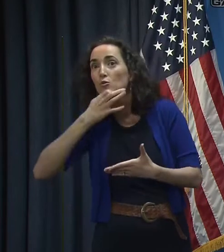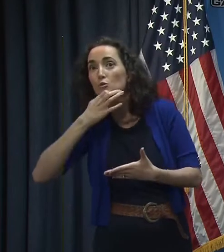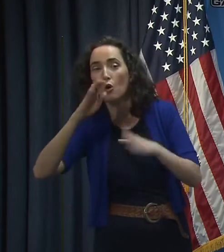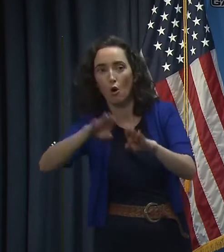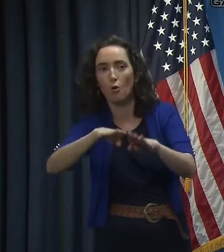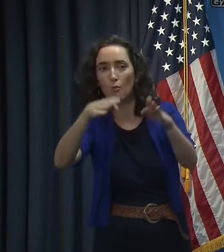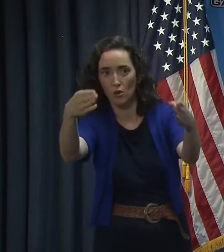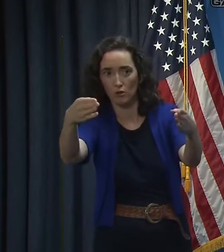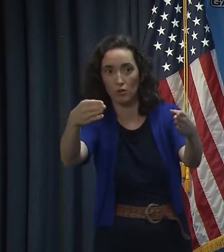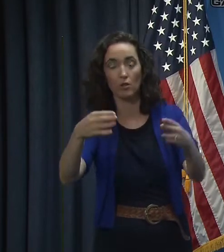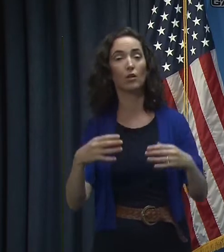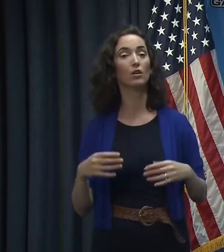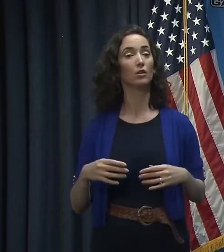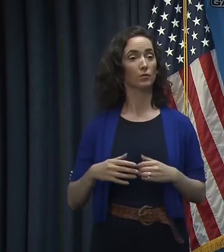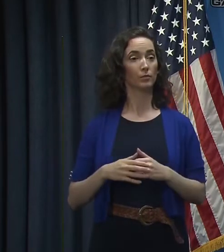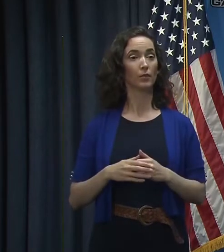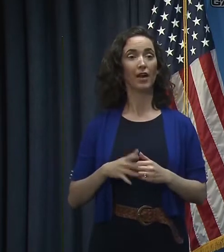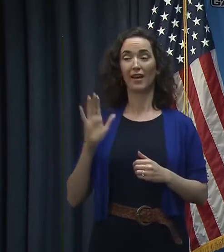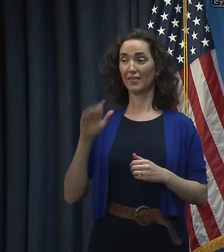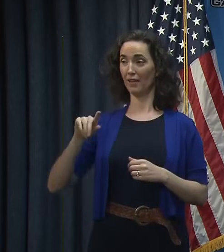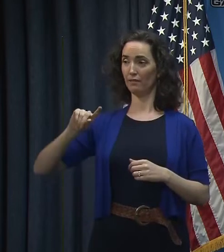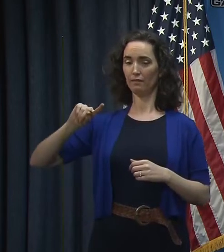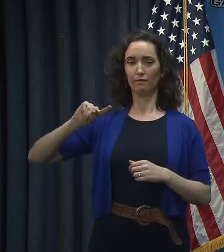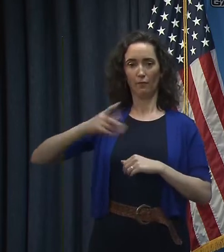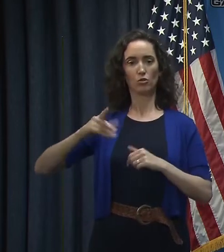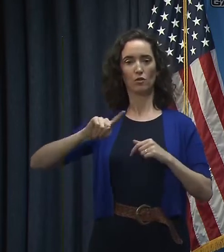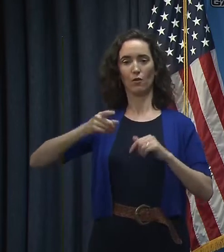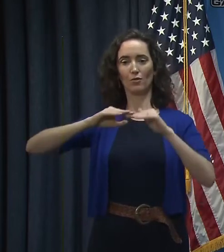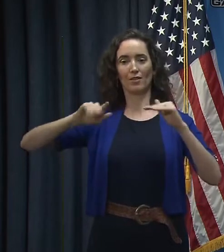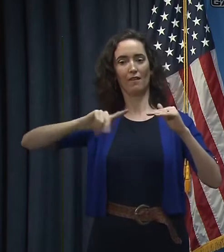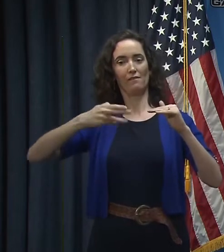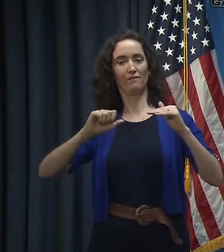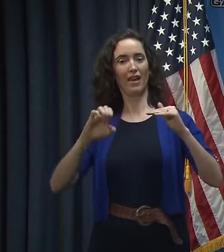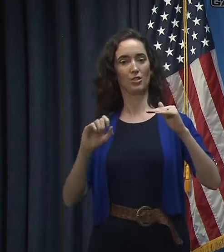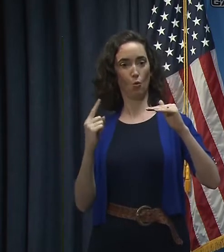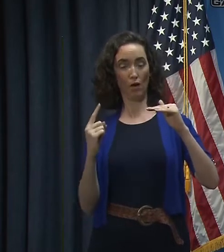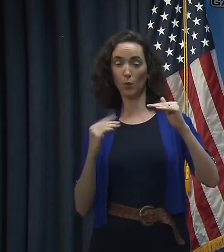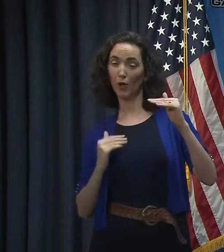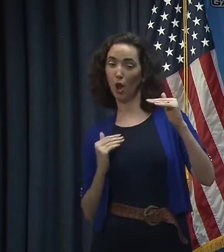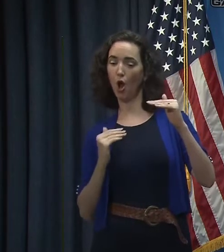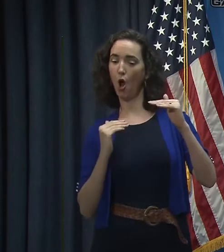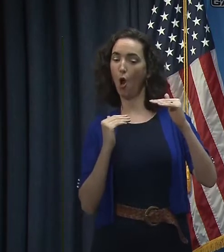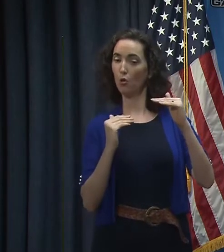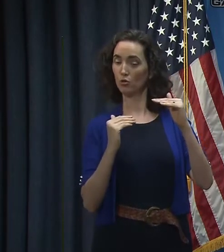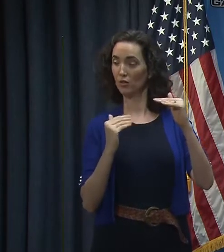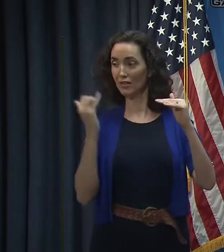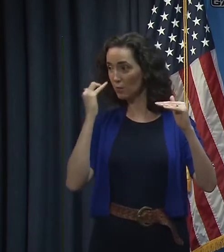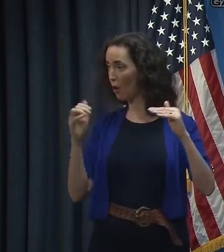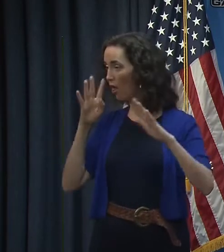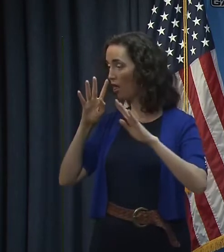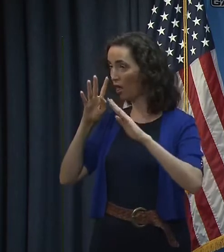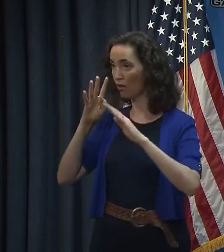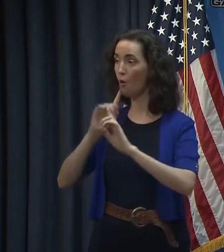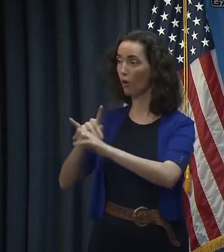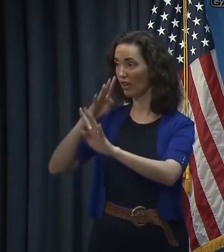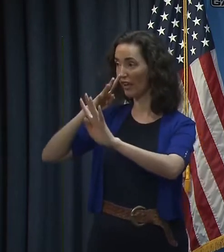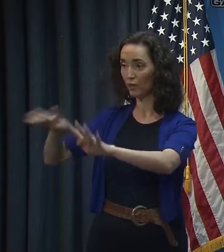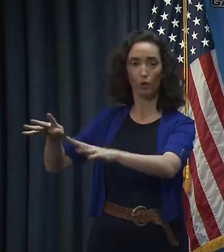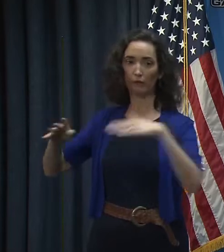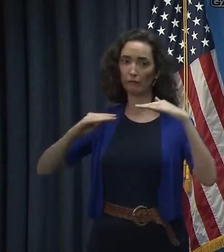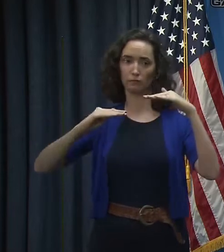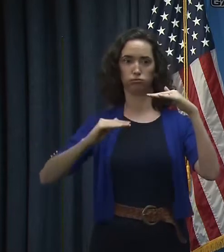closer to phase 1 today than we would have been without it, obviously. And I'm hopeful that everyone will view the extended 2